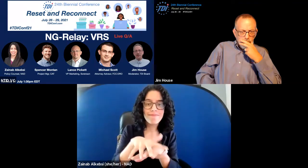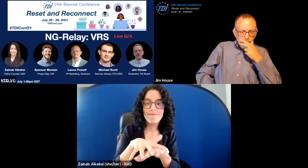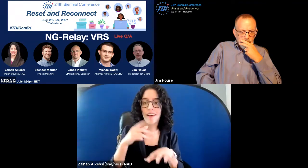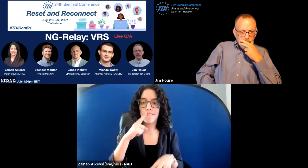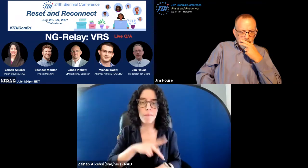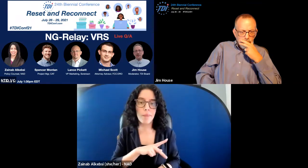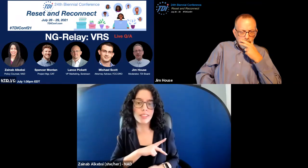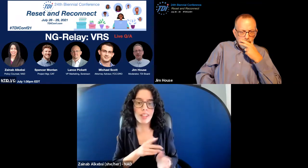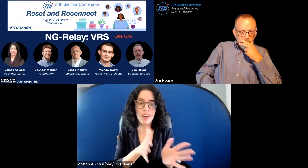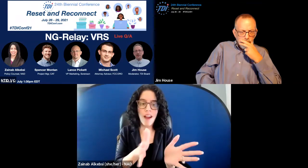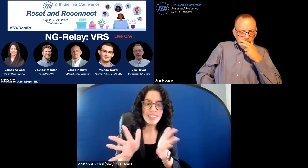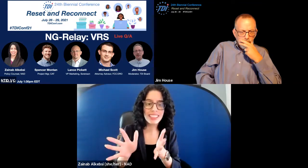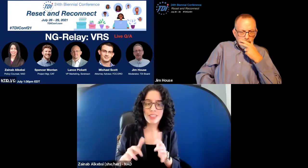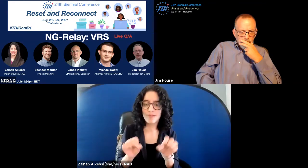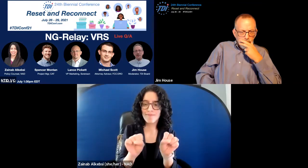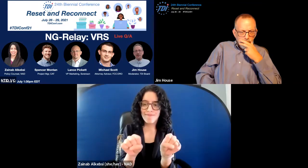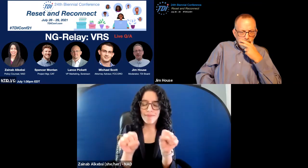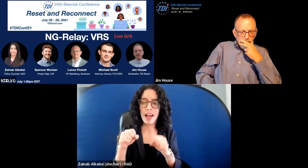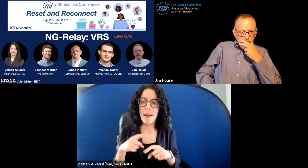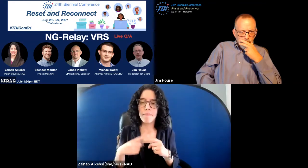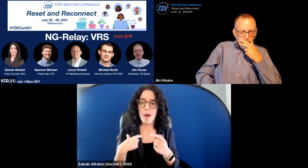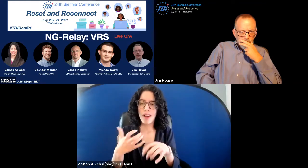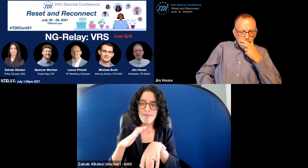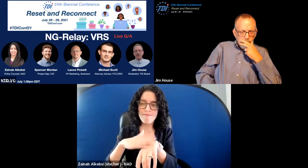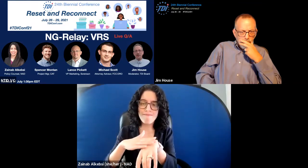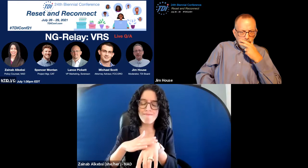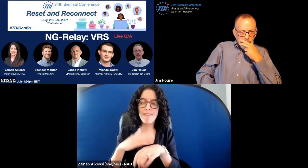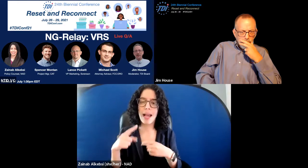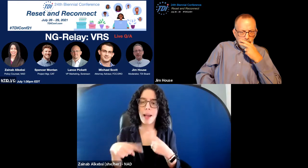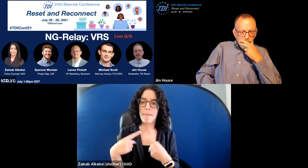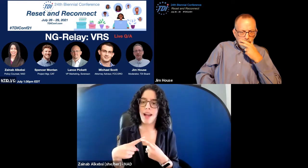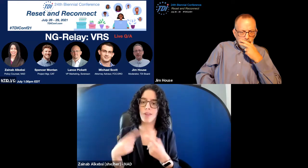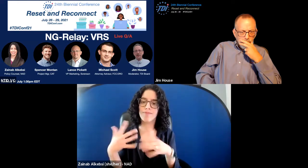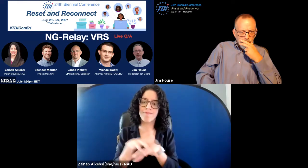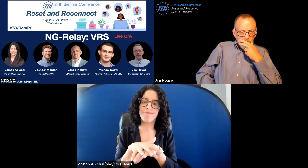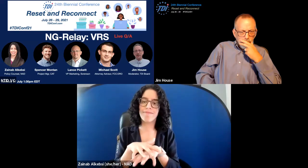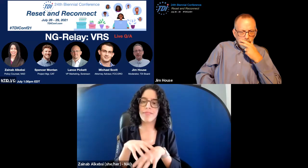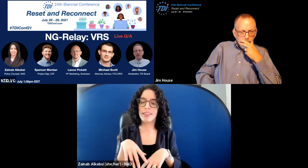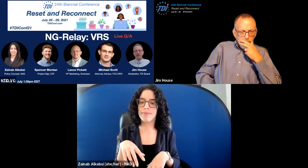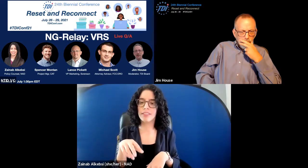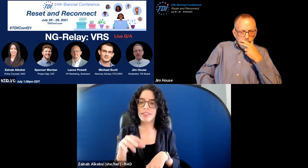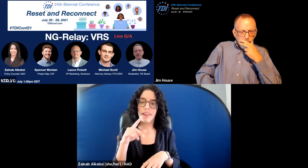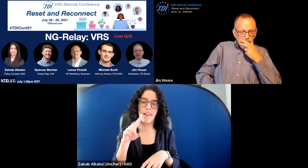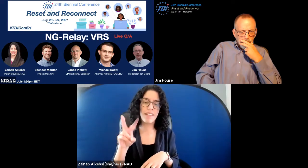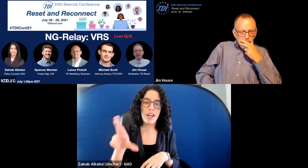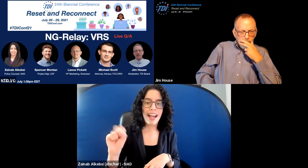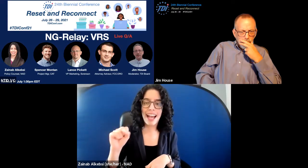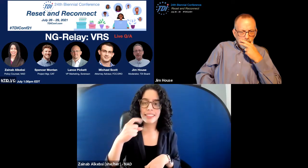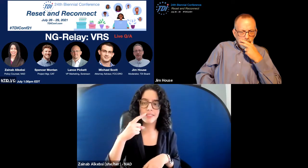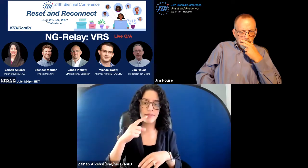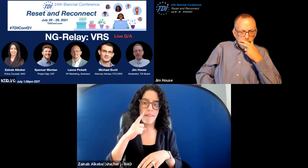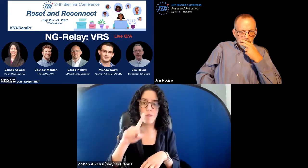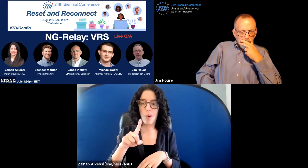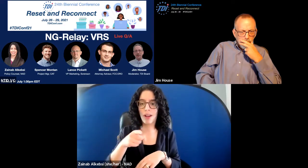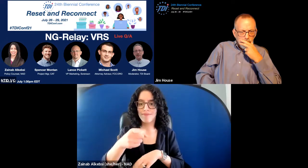Like all this interaction with FaceTime or personal conversation, yes, but I want to caution